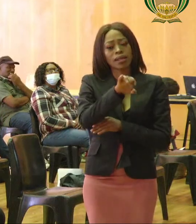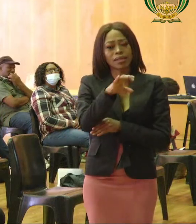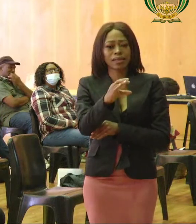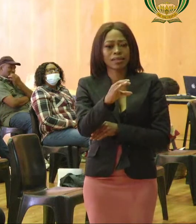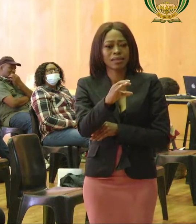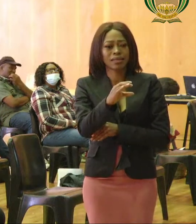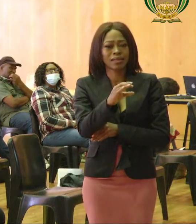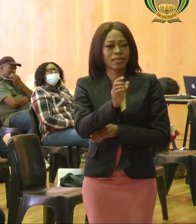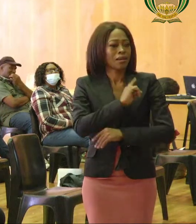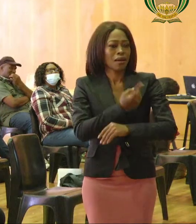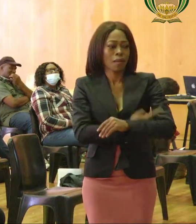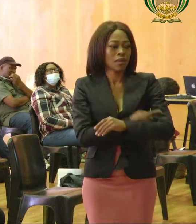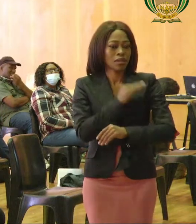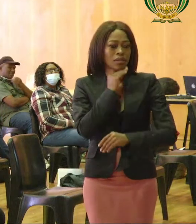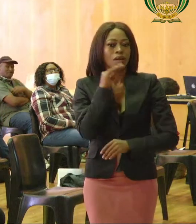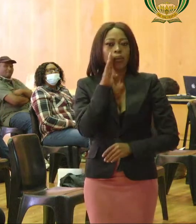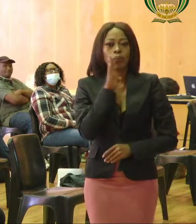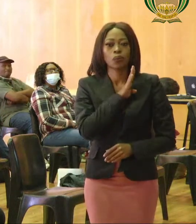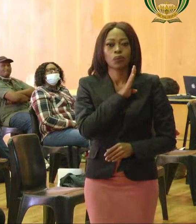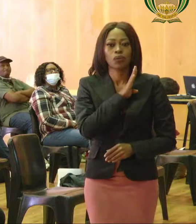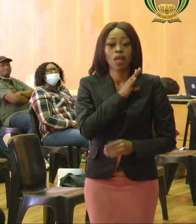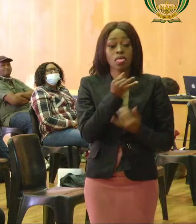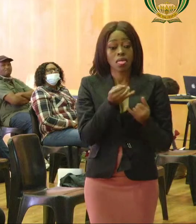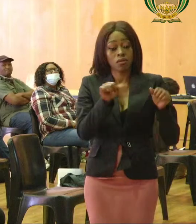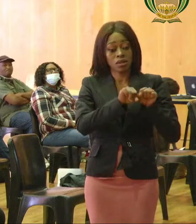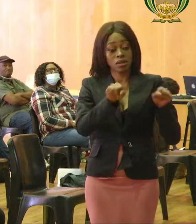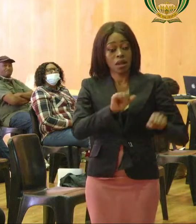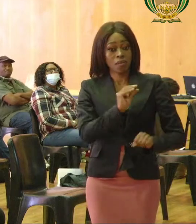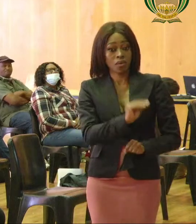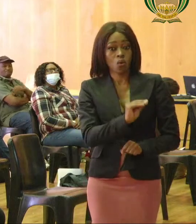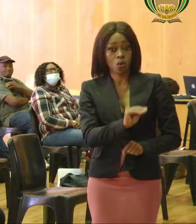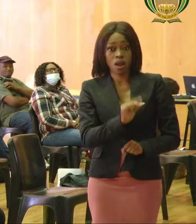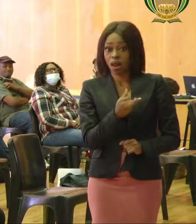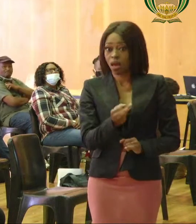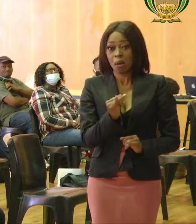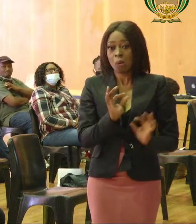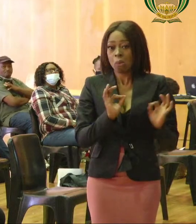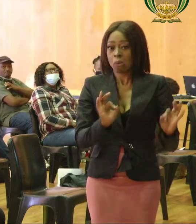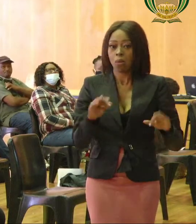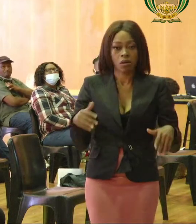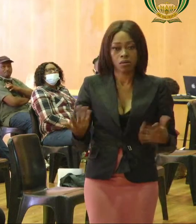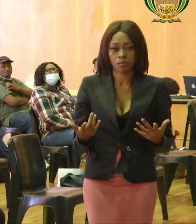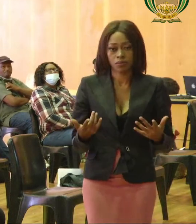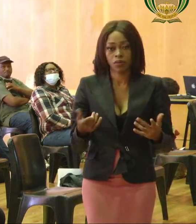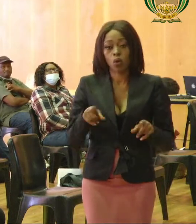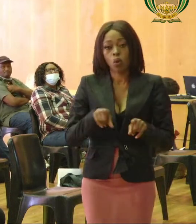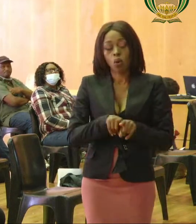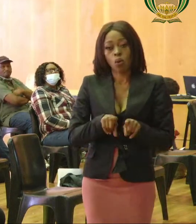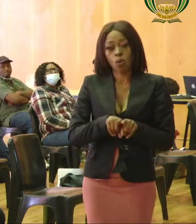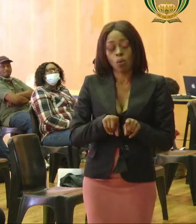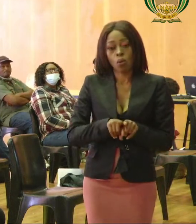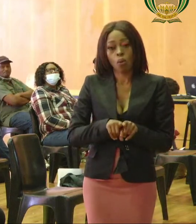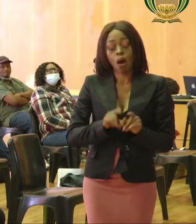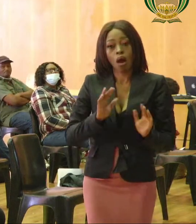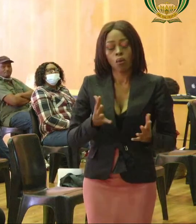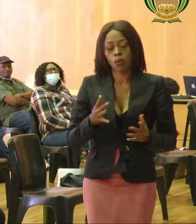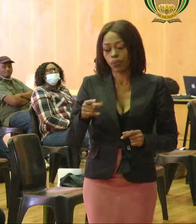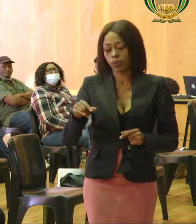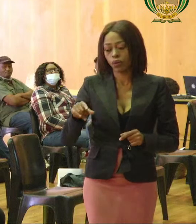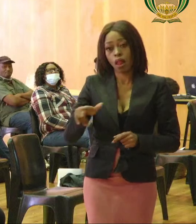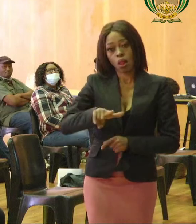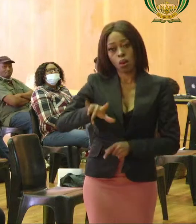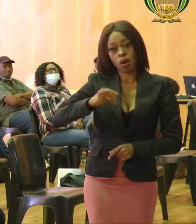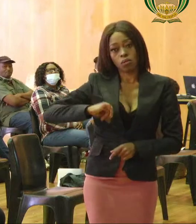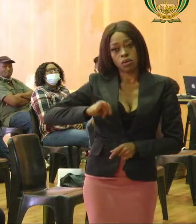have a capacity with the current system which is in place. At the local municipality level,